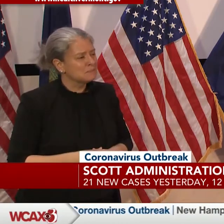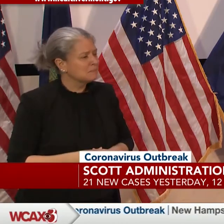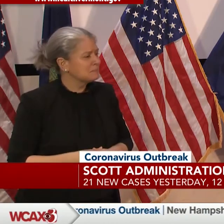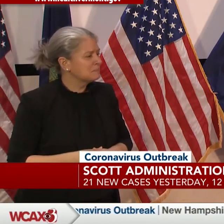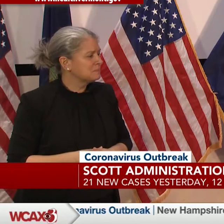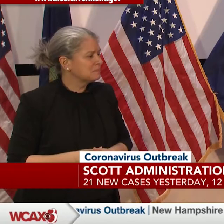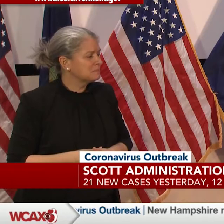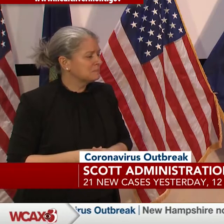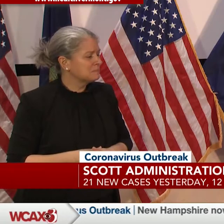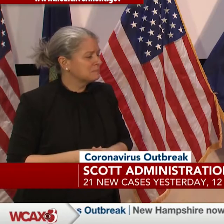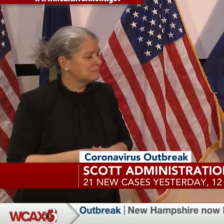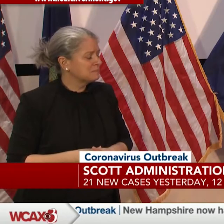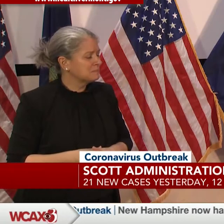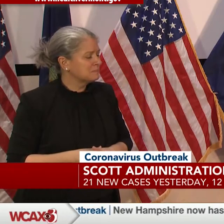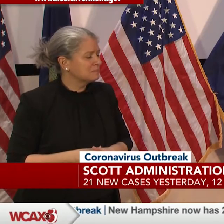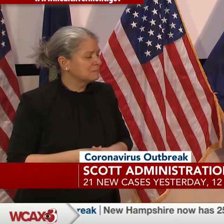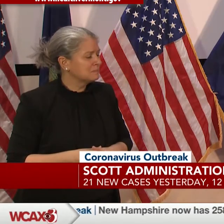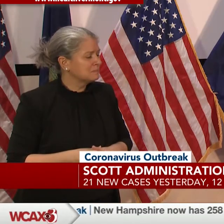Anything else, Chris?